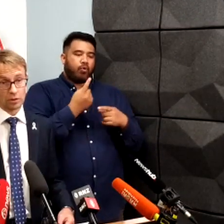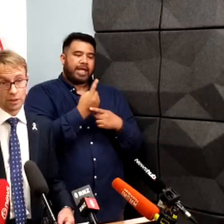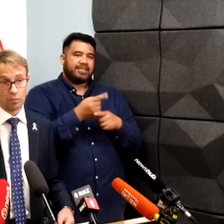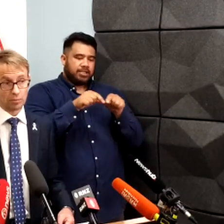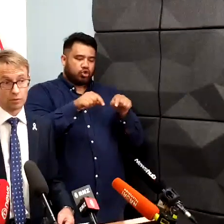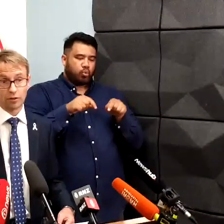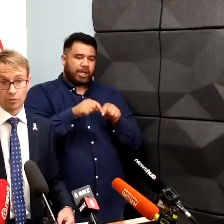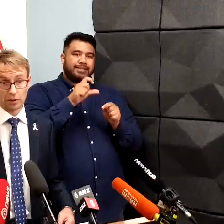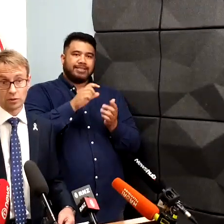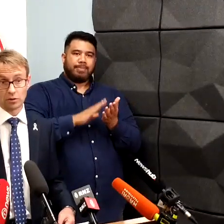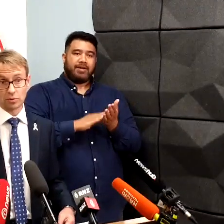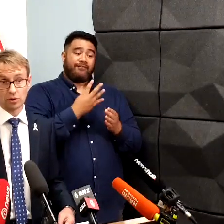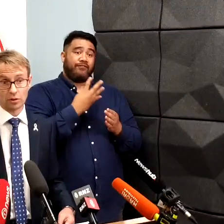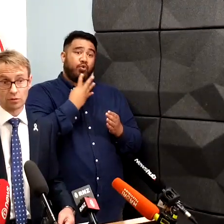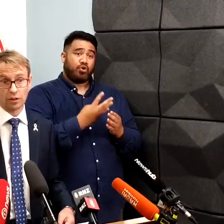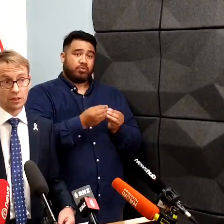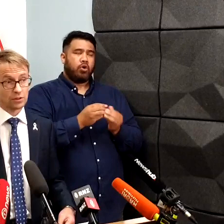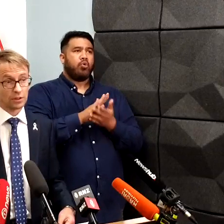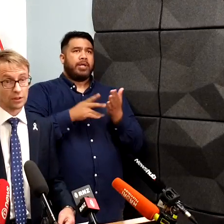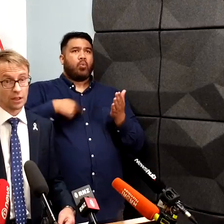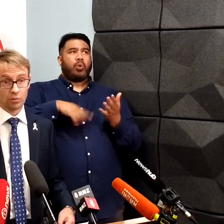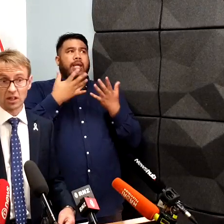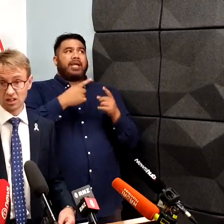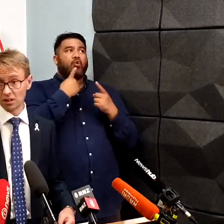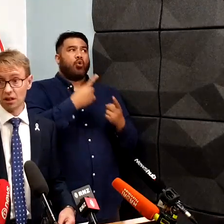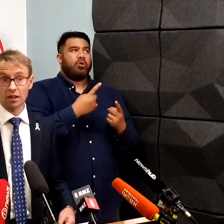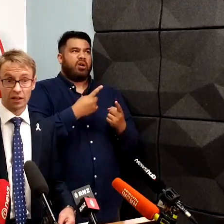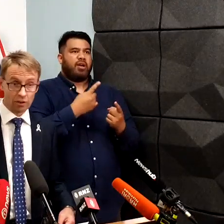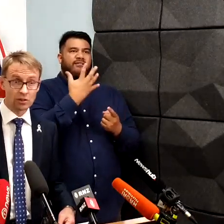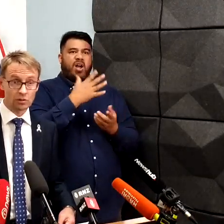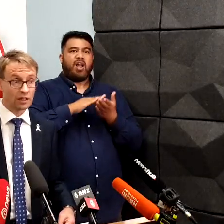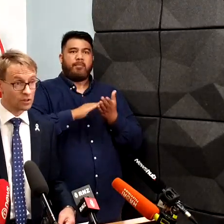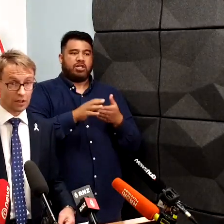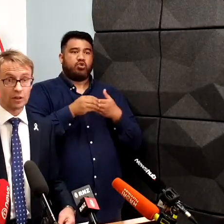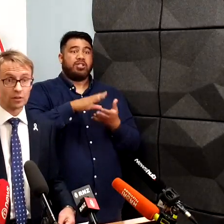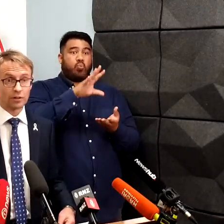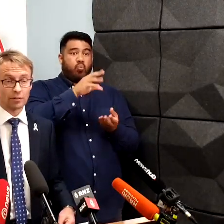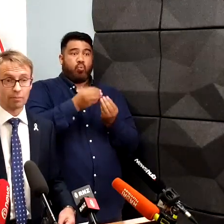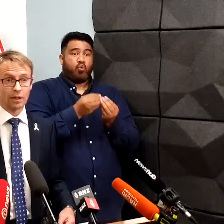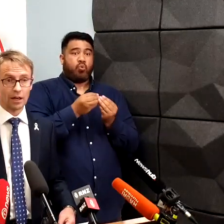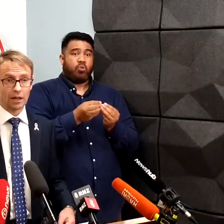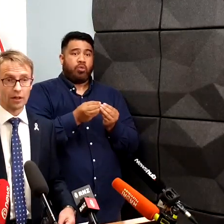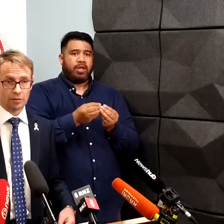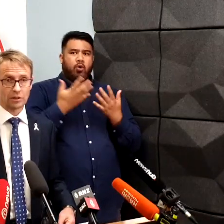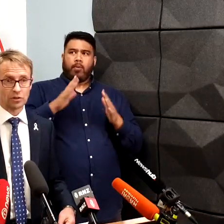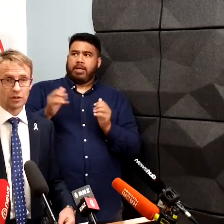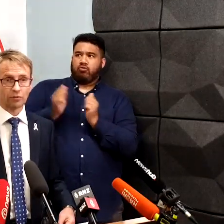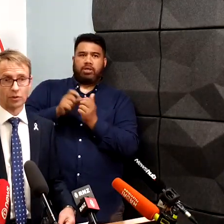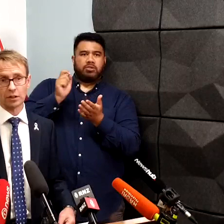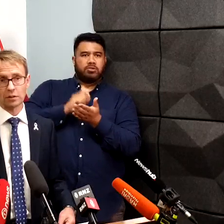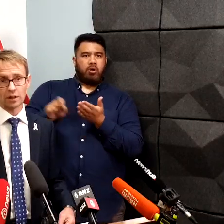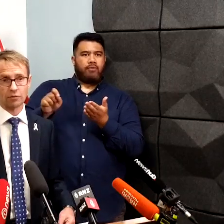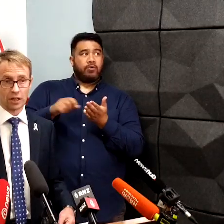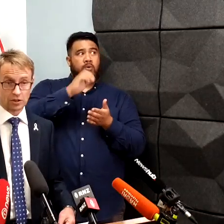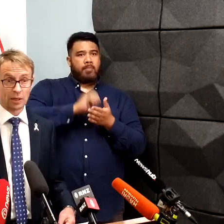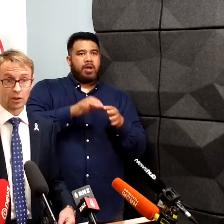already ordered about $1.5 million worth of skin, and we actually agreed to that, signed that off at the ministry for